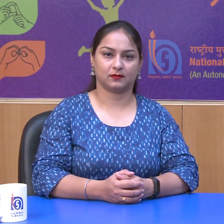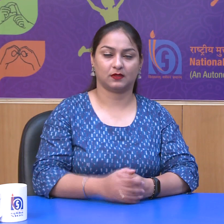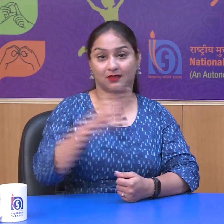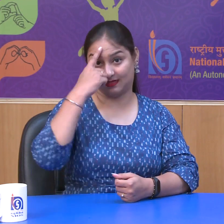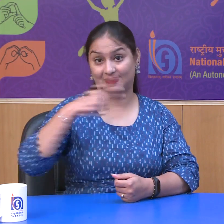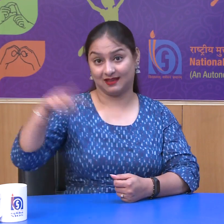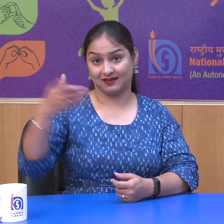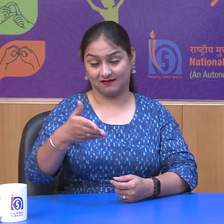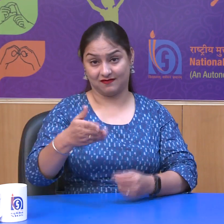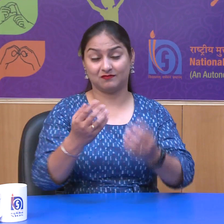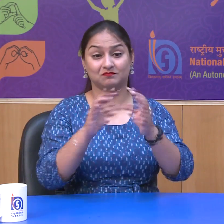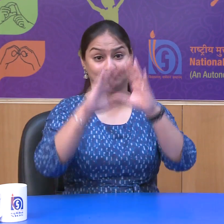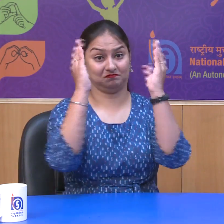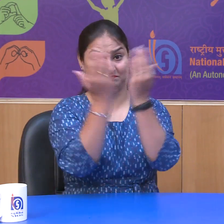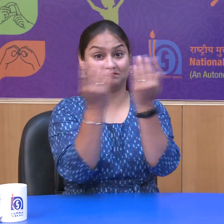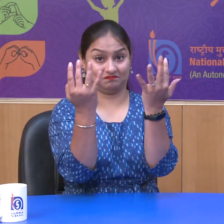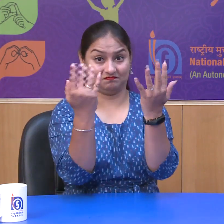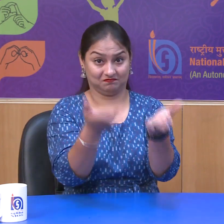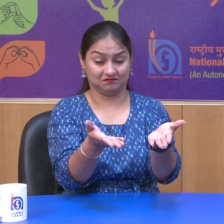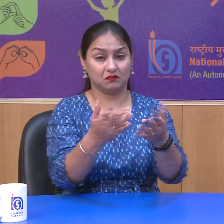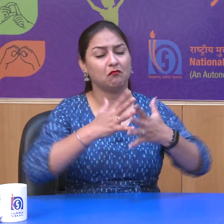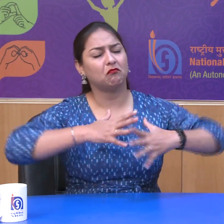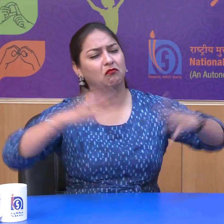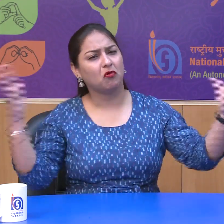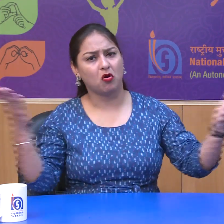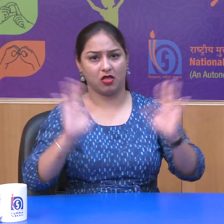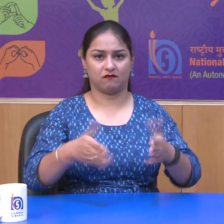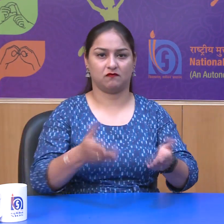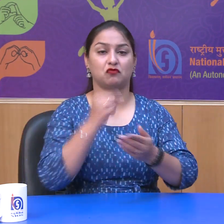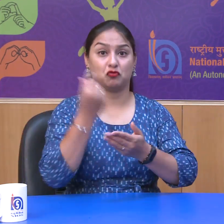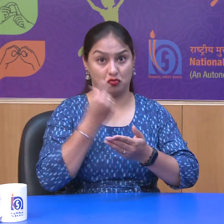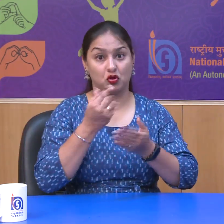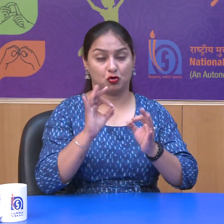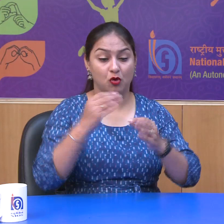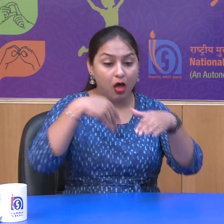India's geographical condition is unique for agriculture